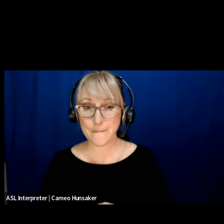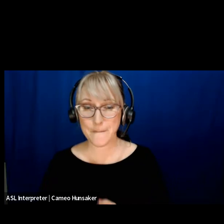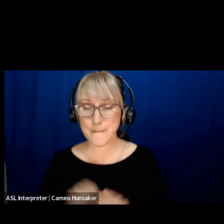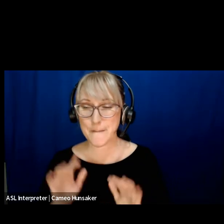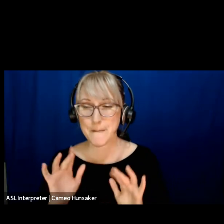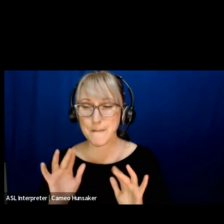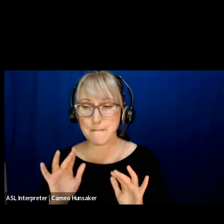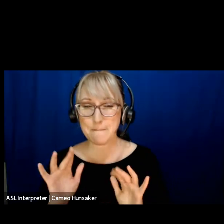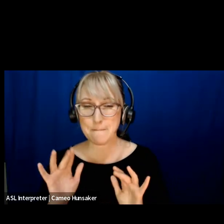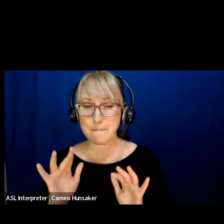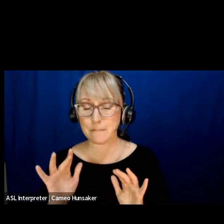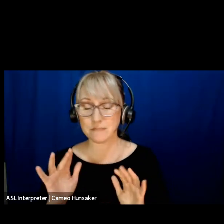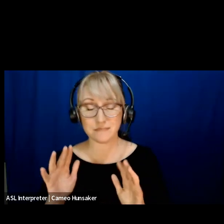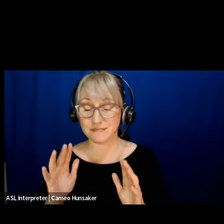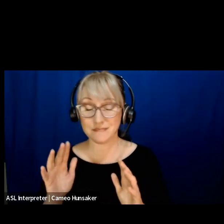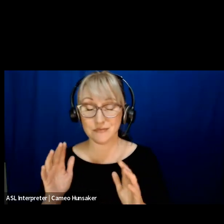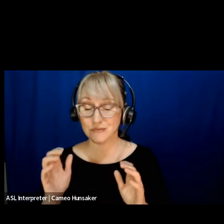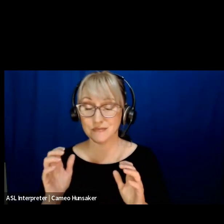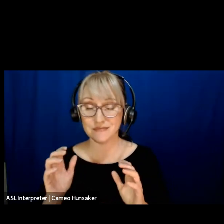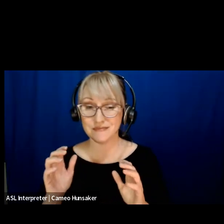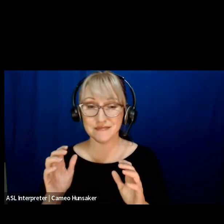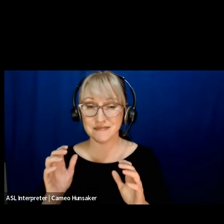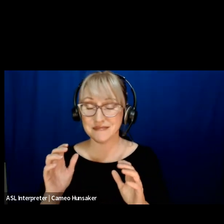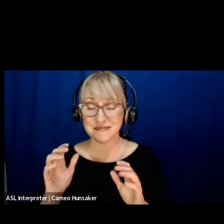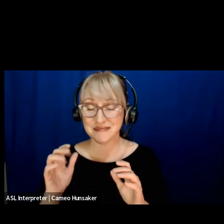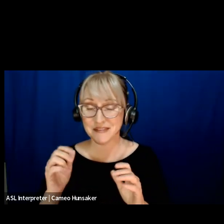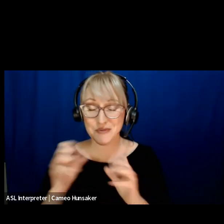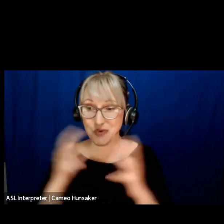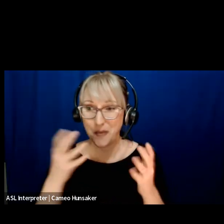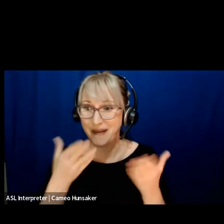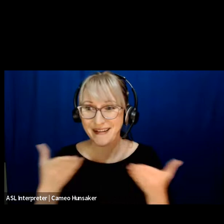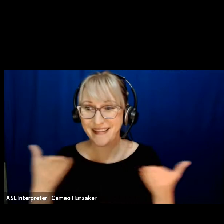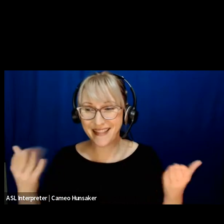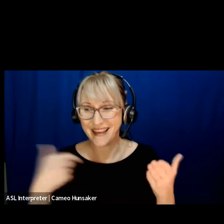think there's been a lot. I'm going through my list of things.